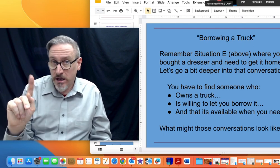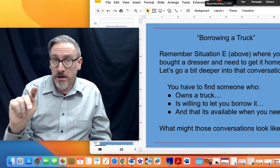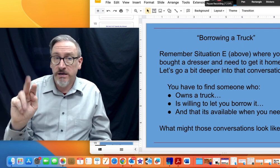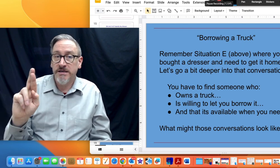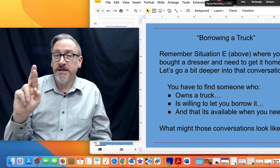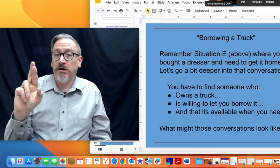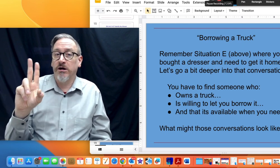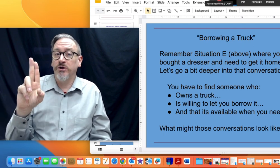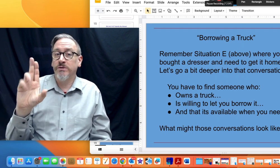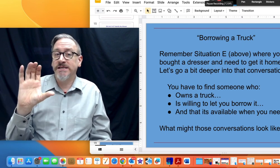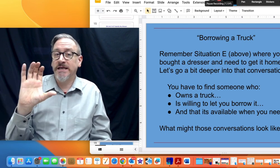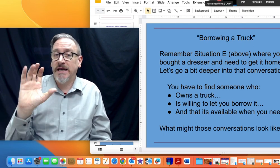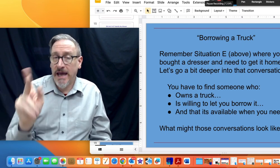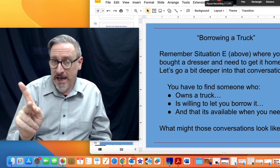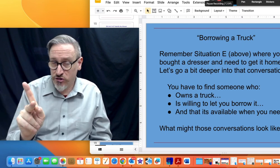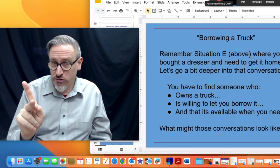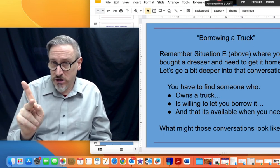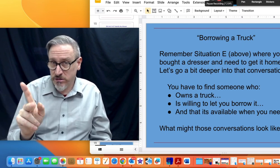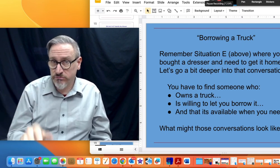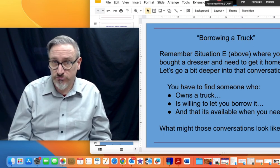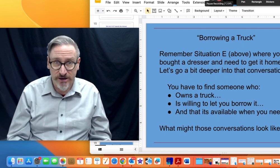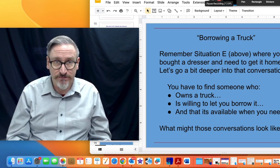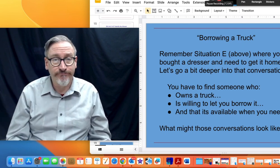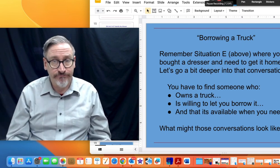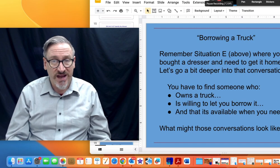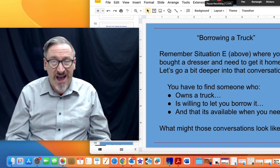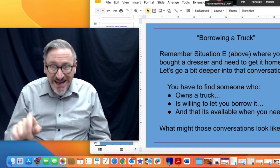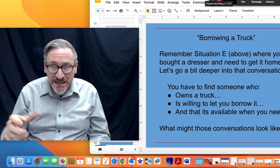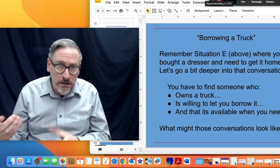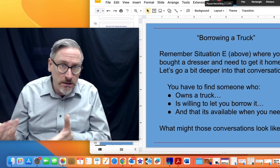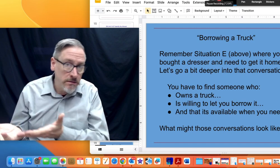Truck, Truck, truck. Right?